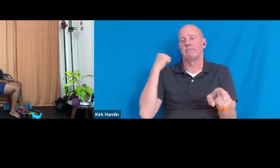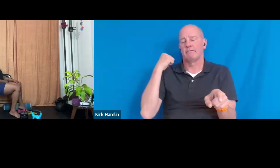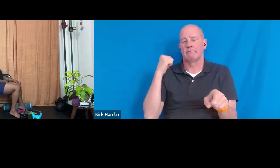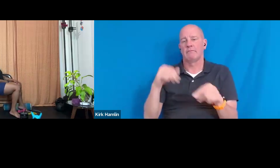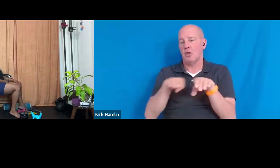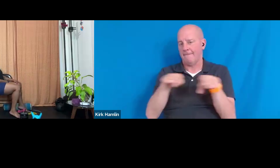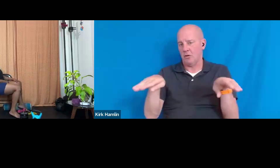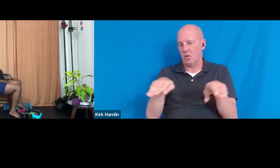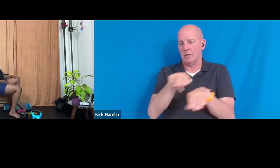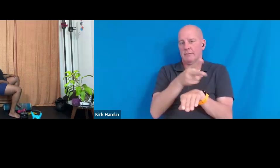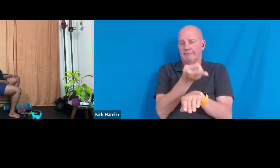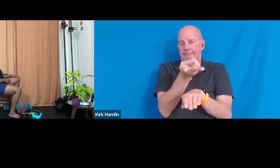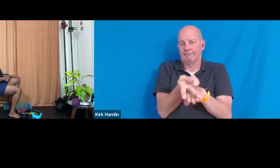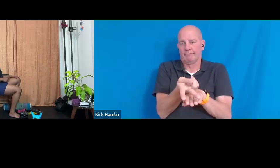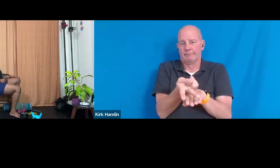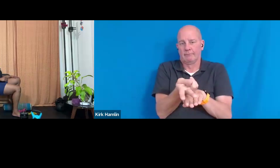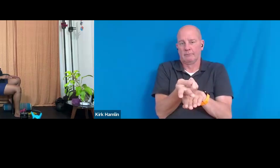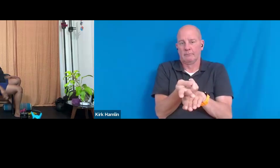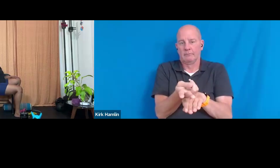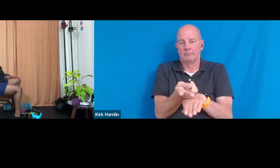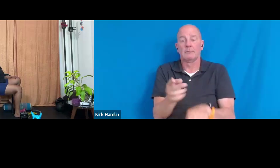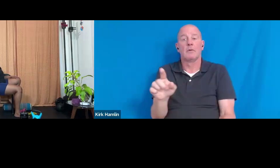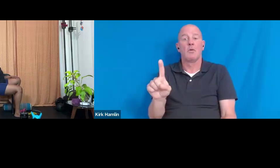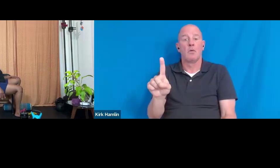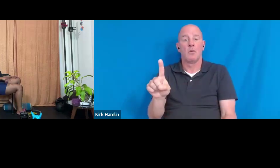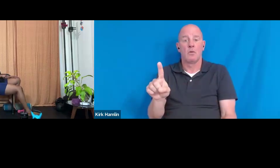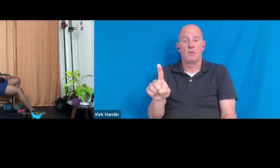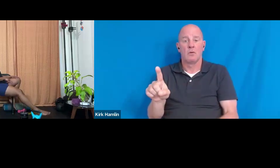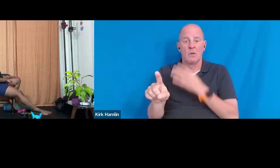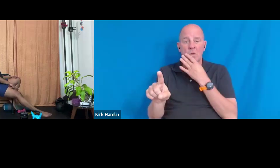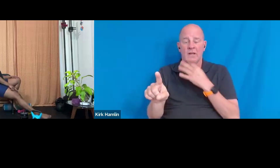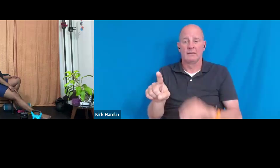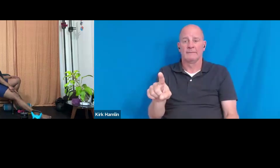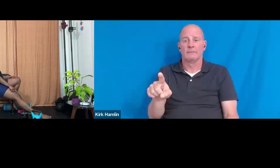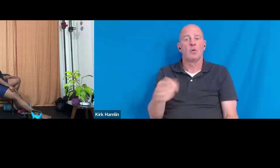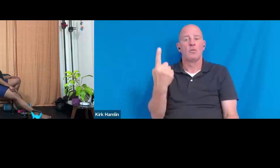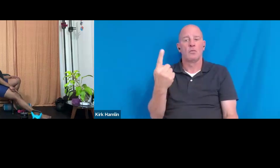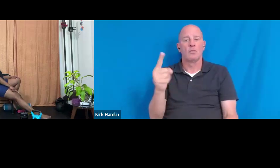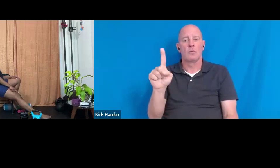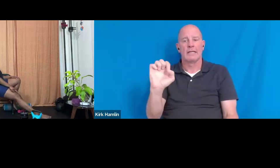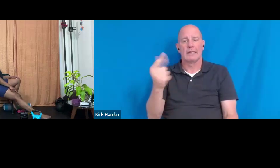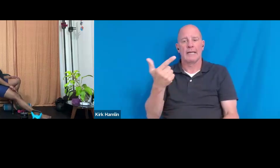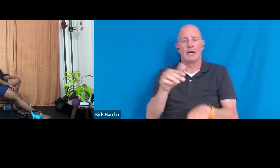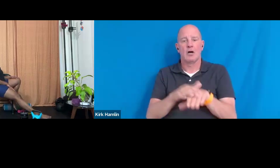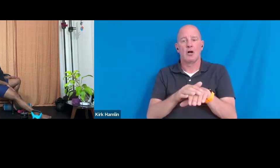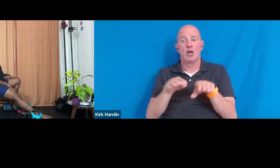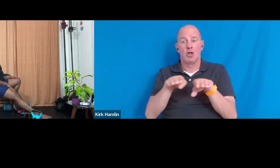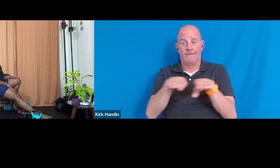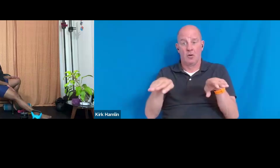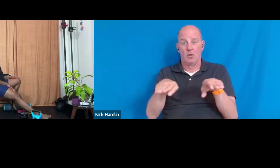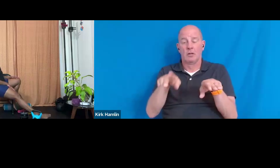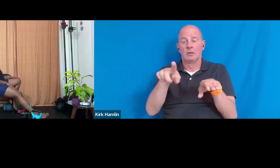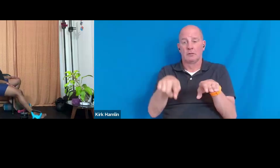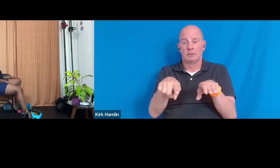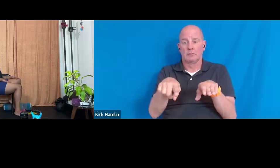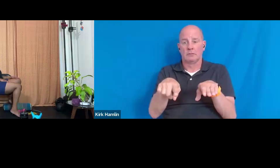me, I'm going to bend one leg so the foot is in contact with the floor and straighten the other one. And so